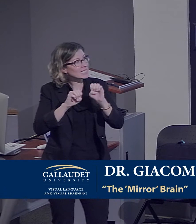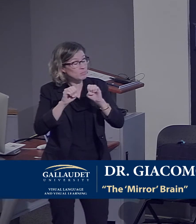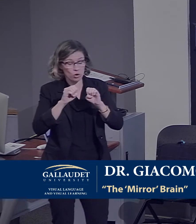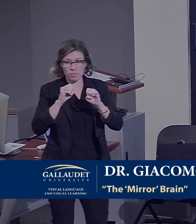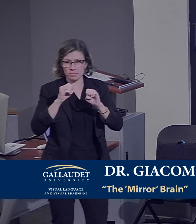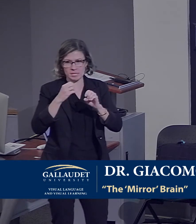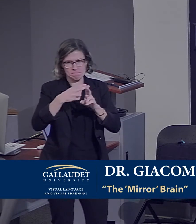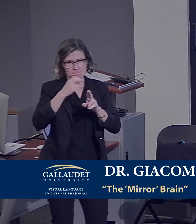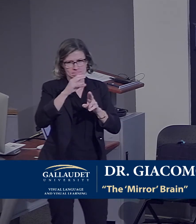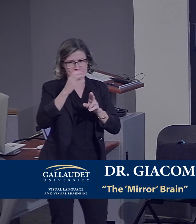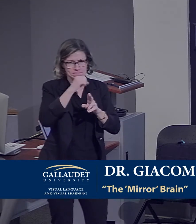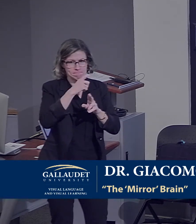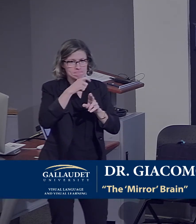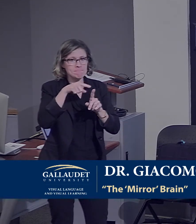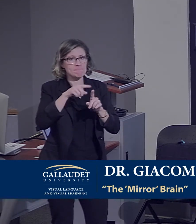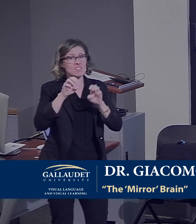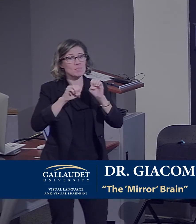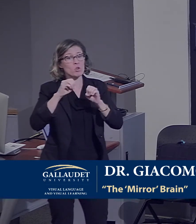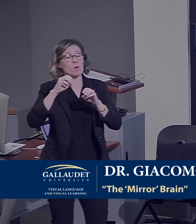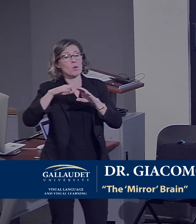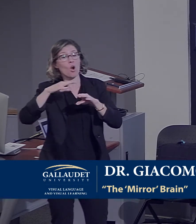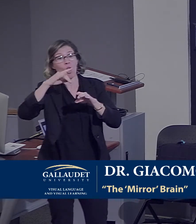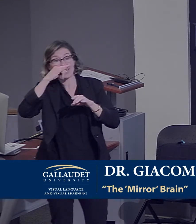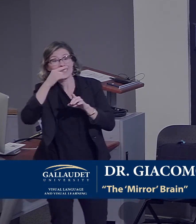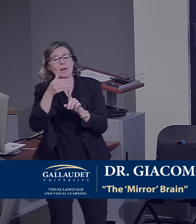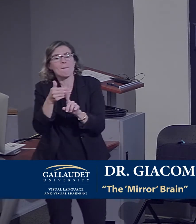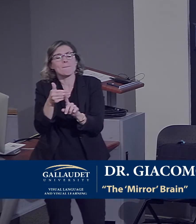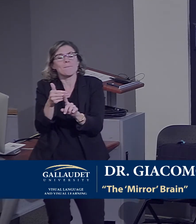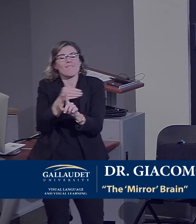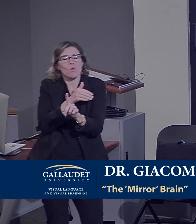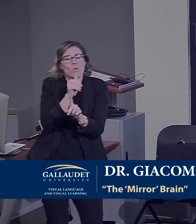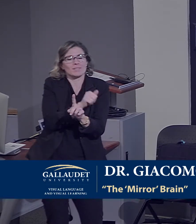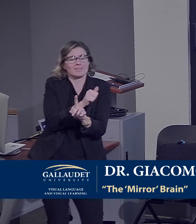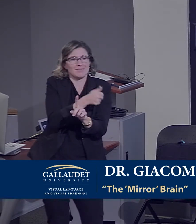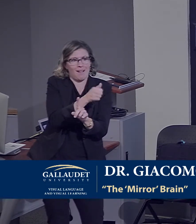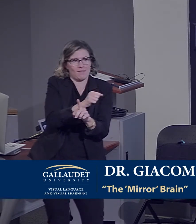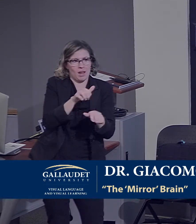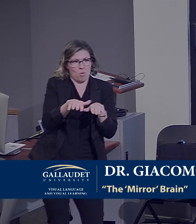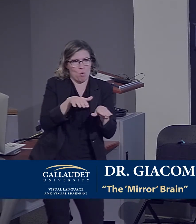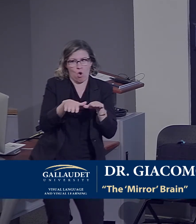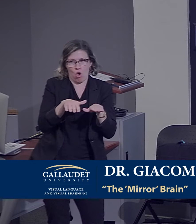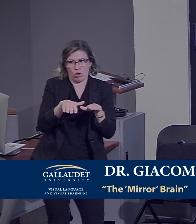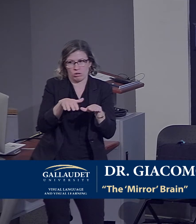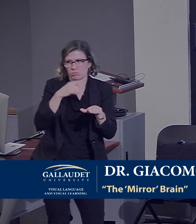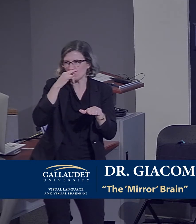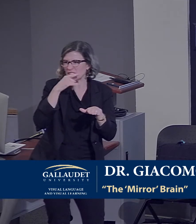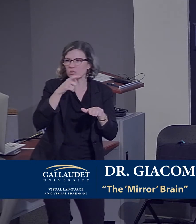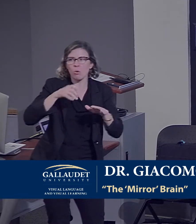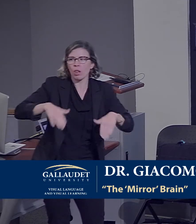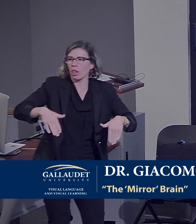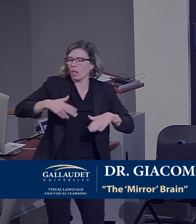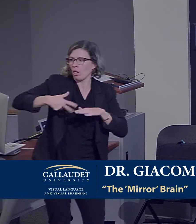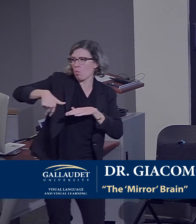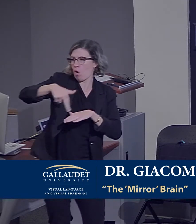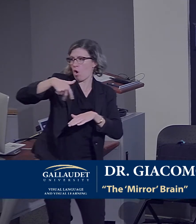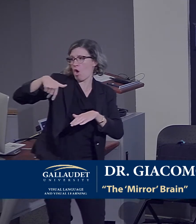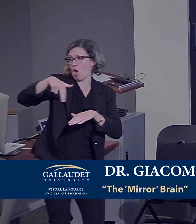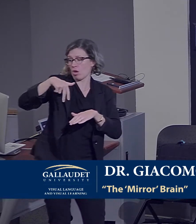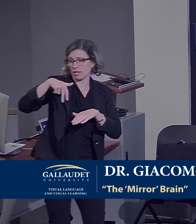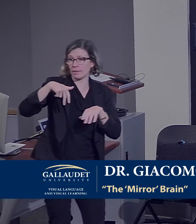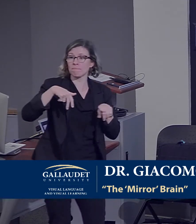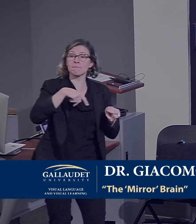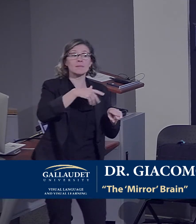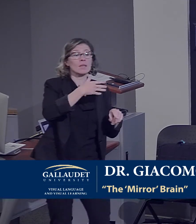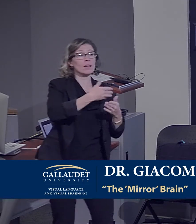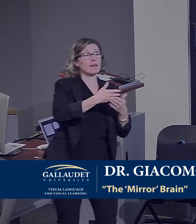kids when they were still unable to walk. So a kid who is unable to walk, if you show another